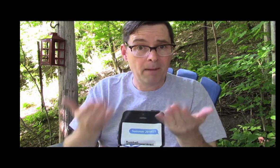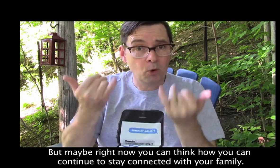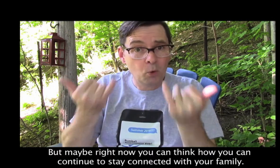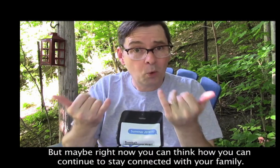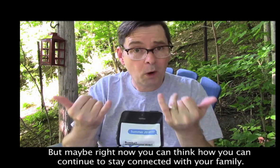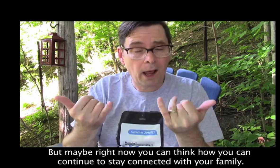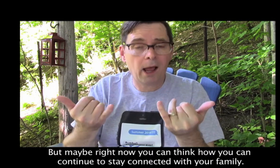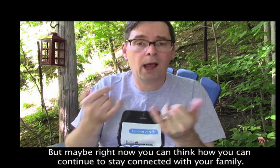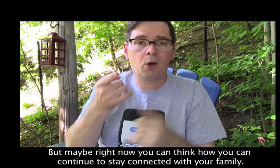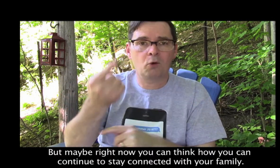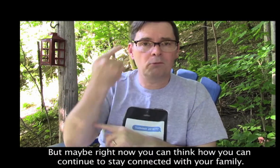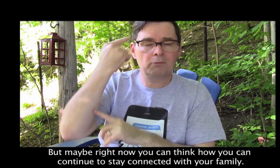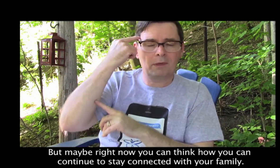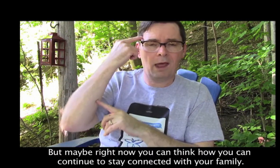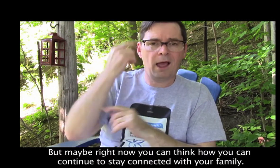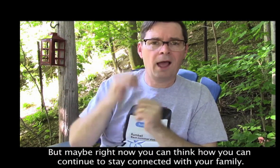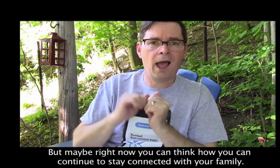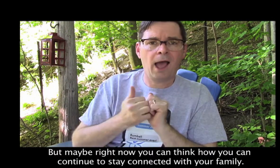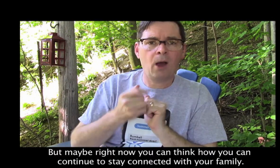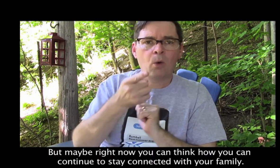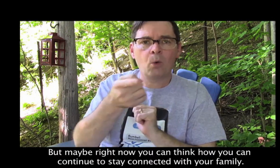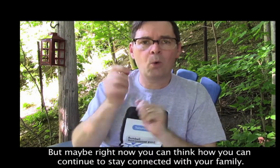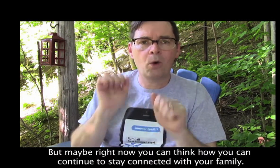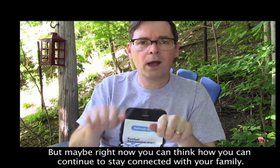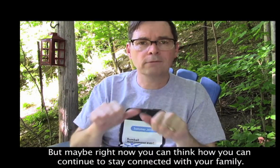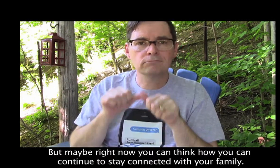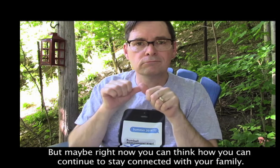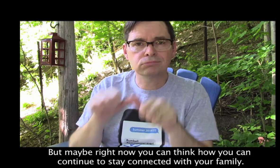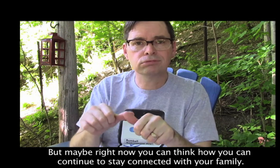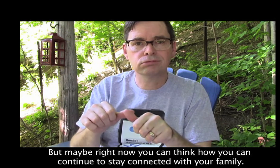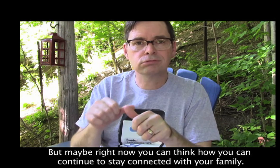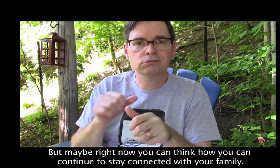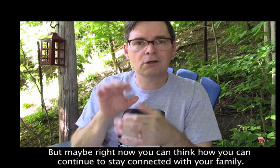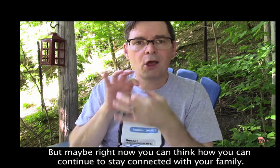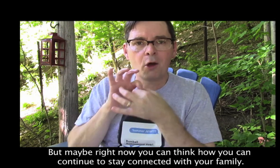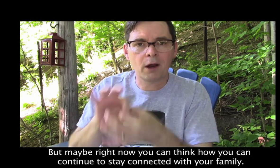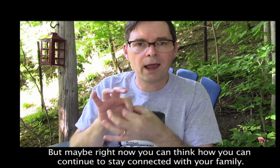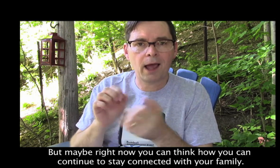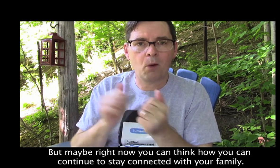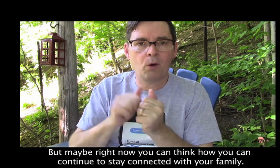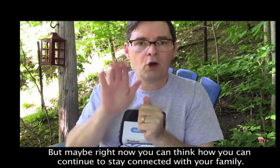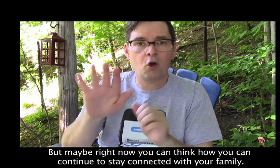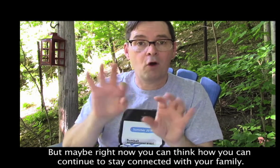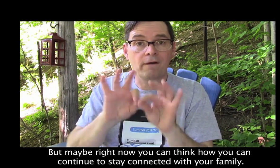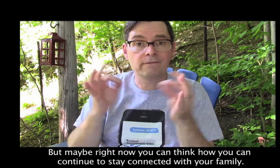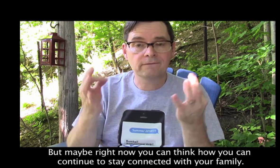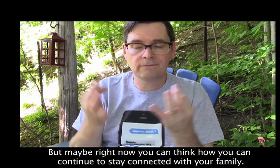But maybe right now you can think how you can continue to stay connected with your family.